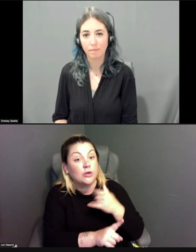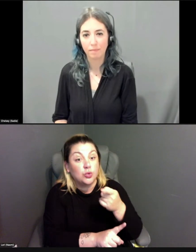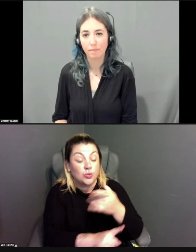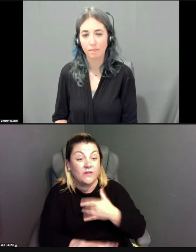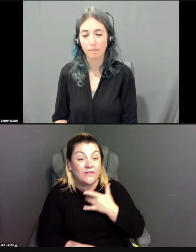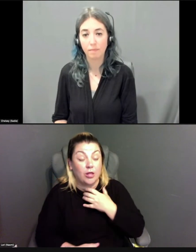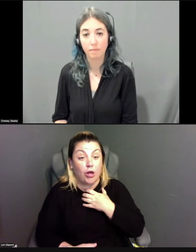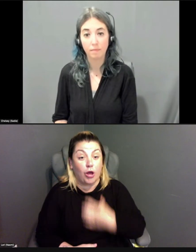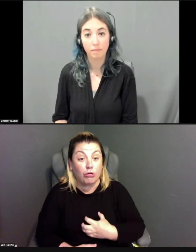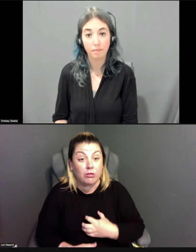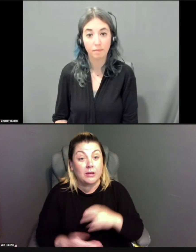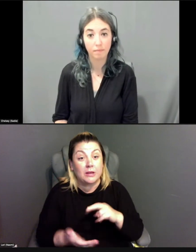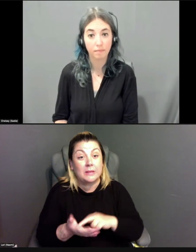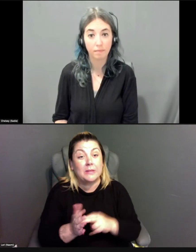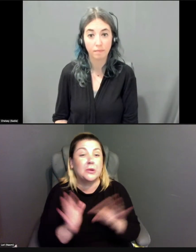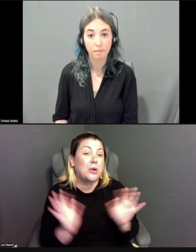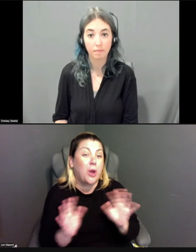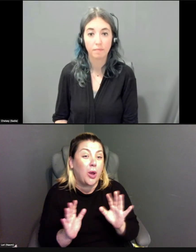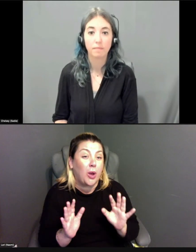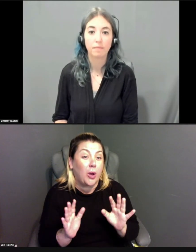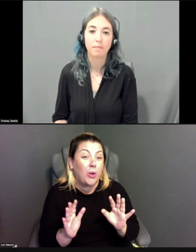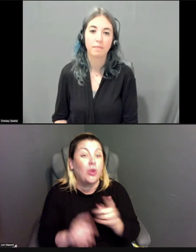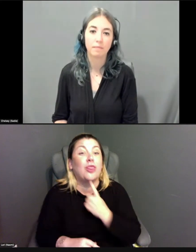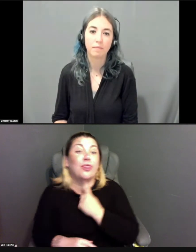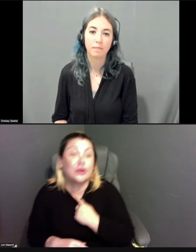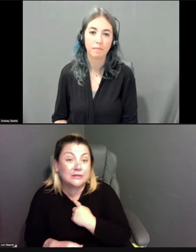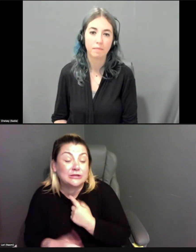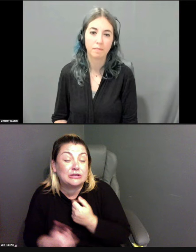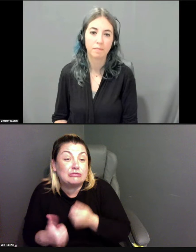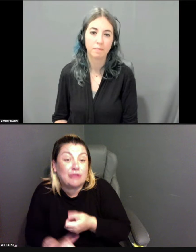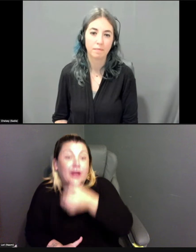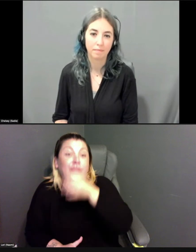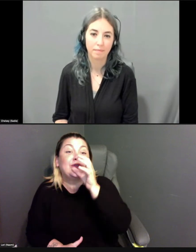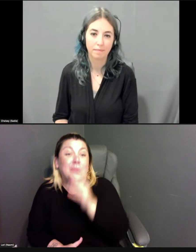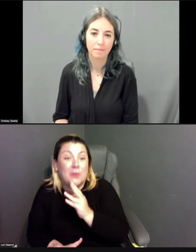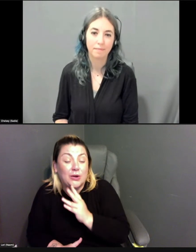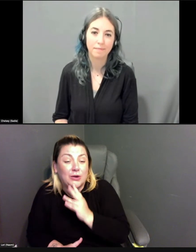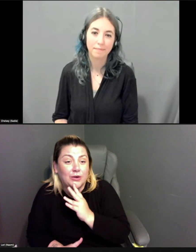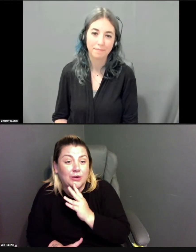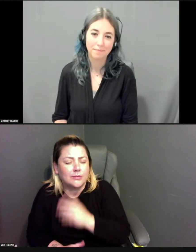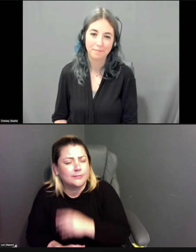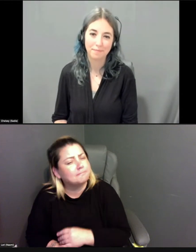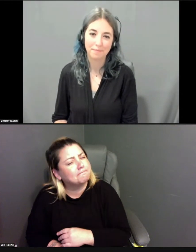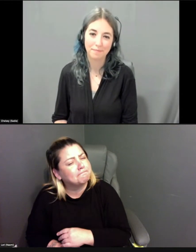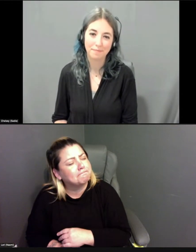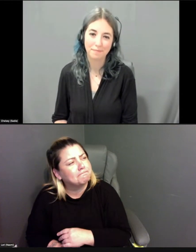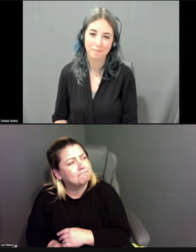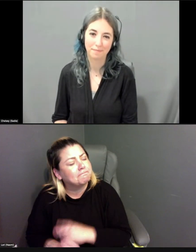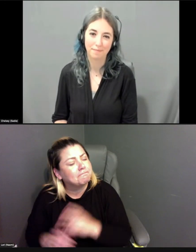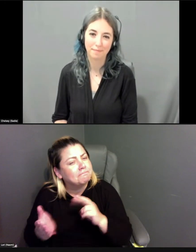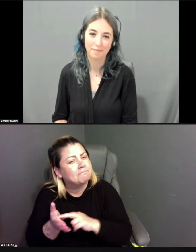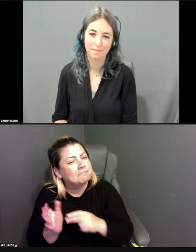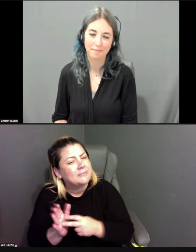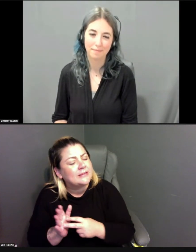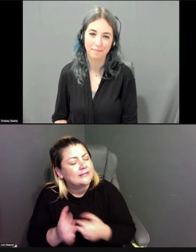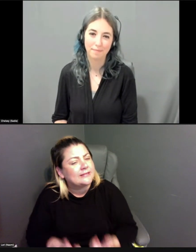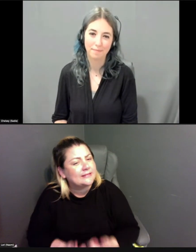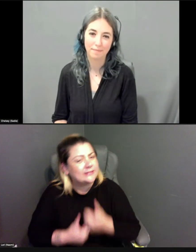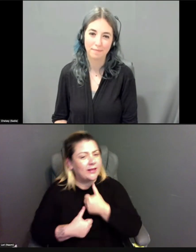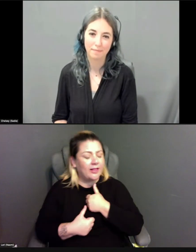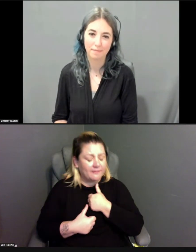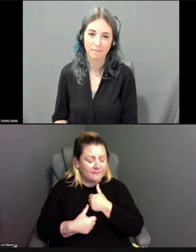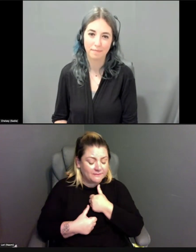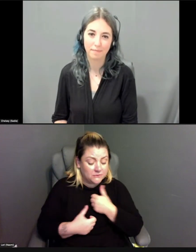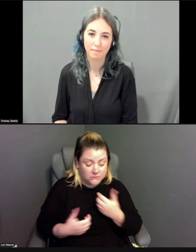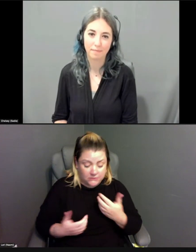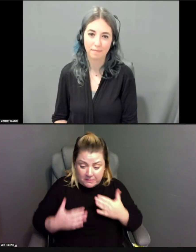you're probably really thirsty, and that like you should just drink water or something like that. And so it does this thing where it's like you don't